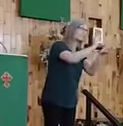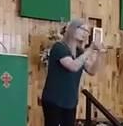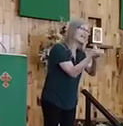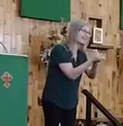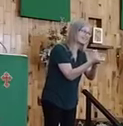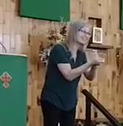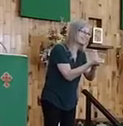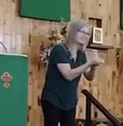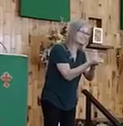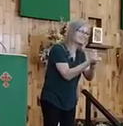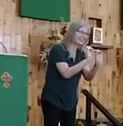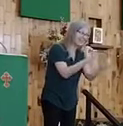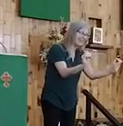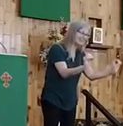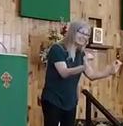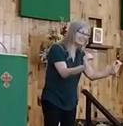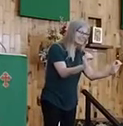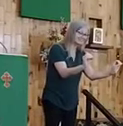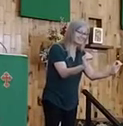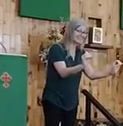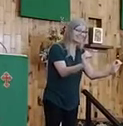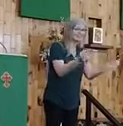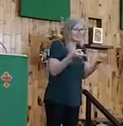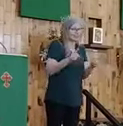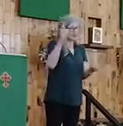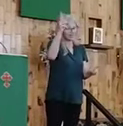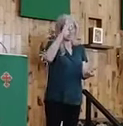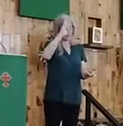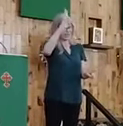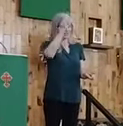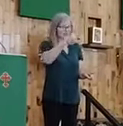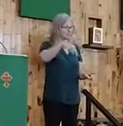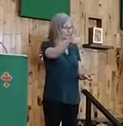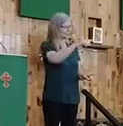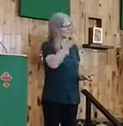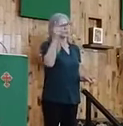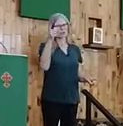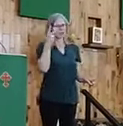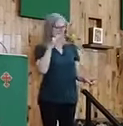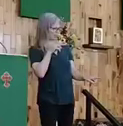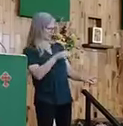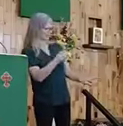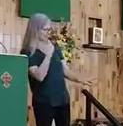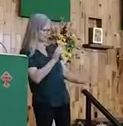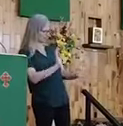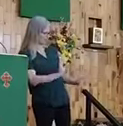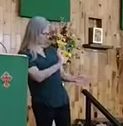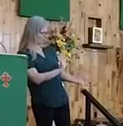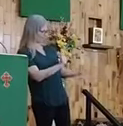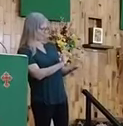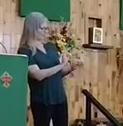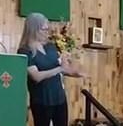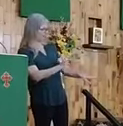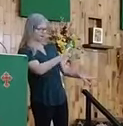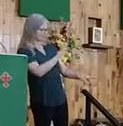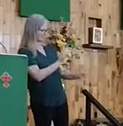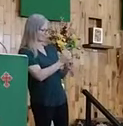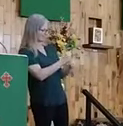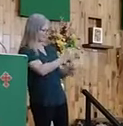well. And he's so much, you're so perfect in his eyes that he says, I'll never make another one. Isn't that